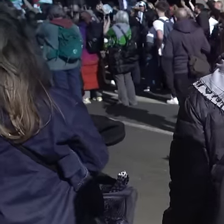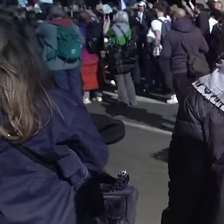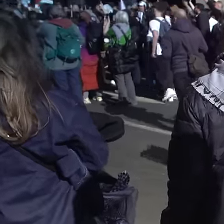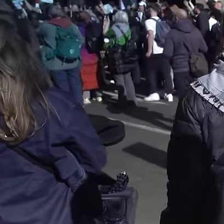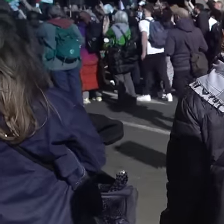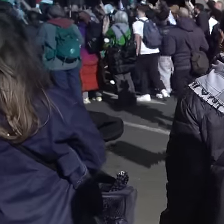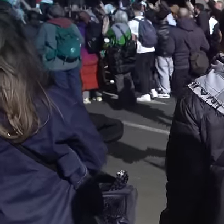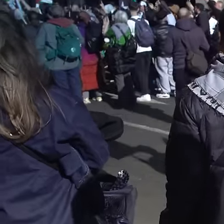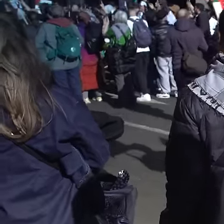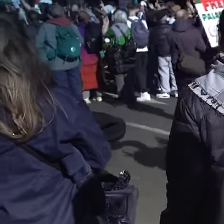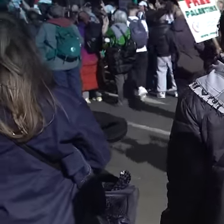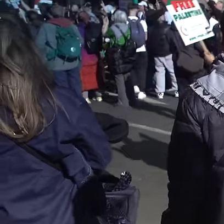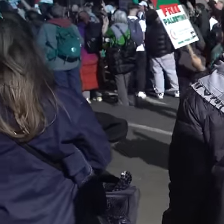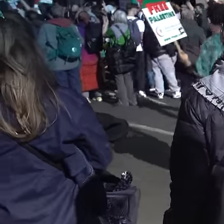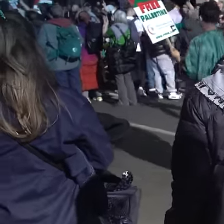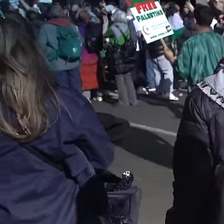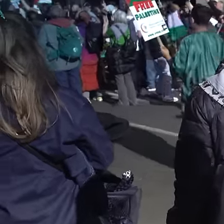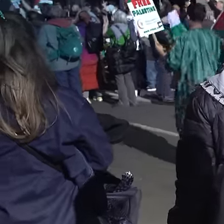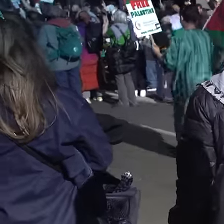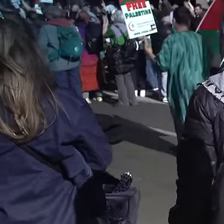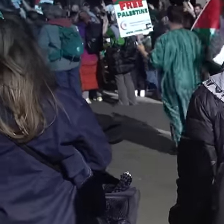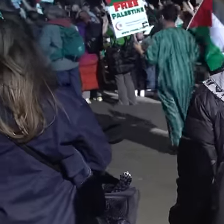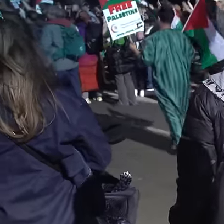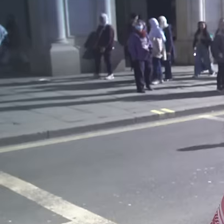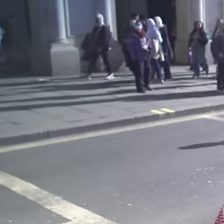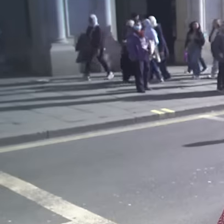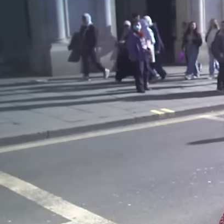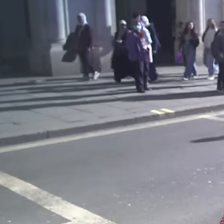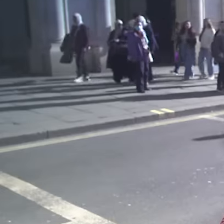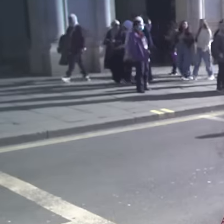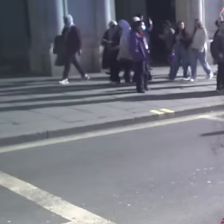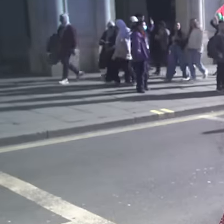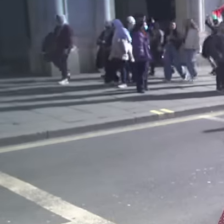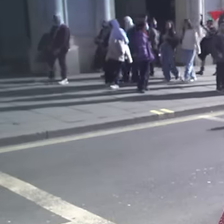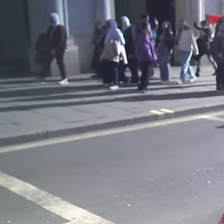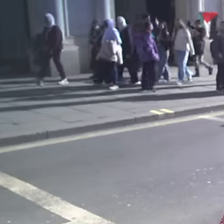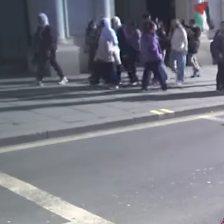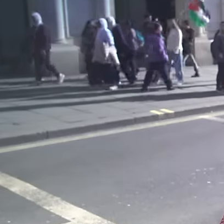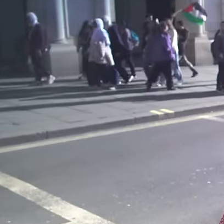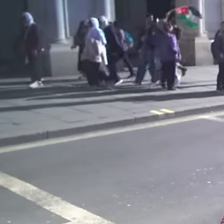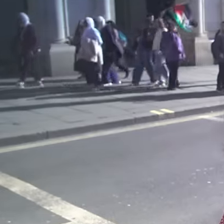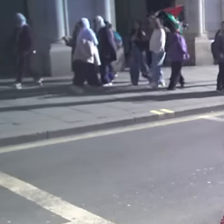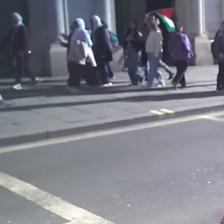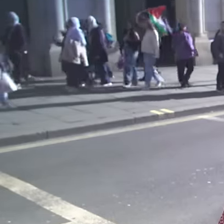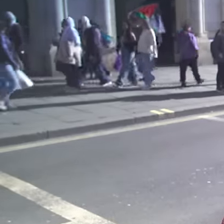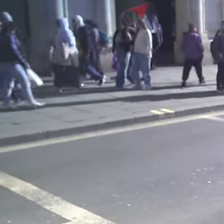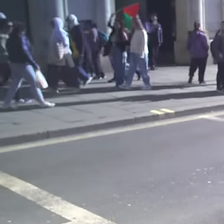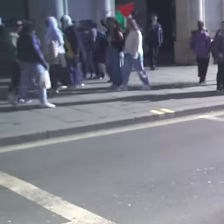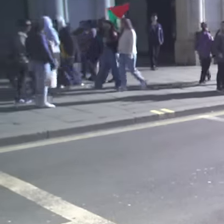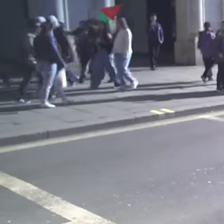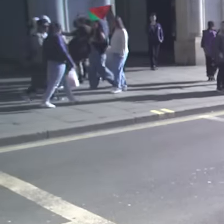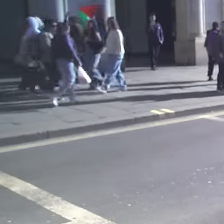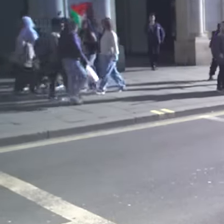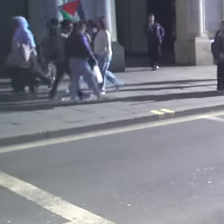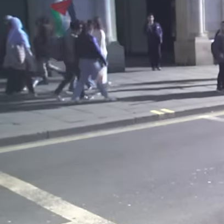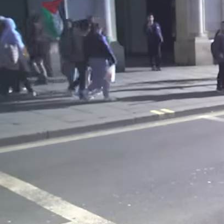own. Treat others the way you want to be treated. They are people just like you. This country claims that it is a so-called democracy, yet that